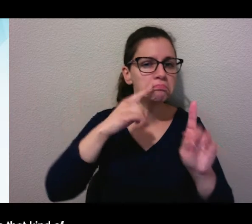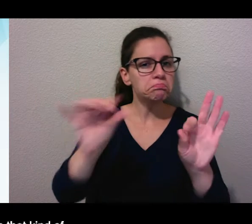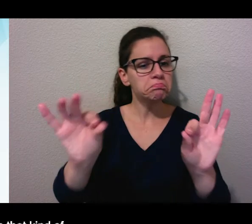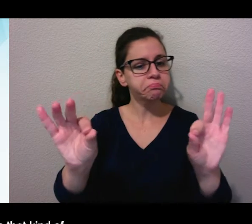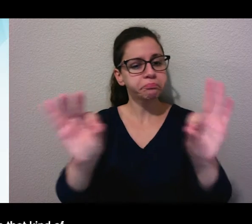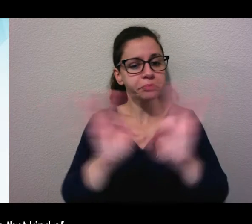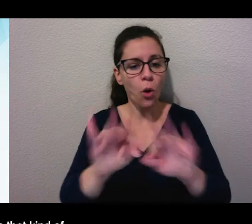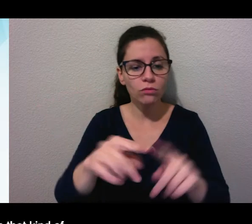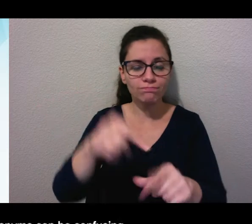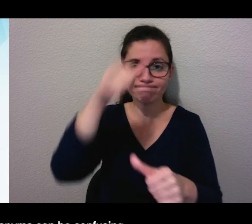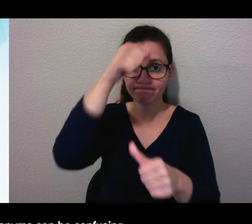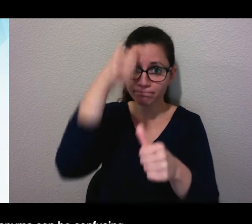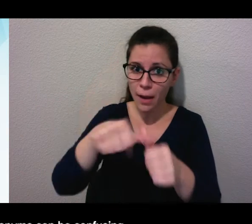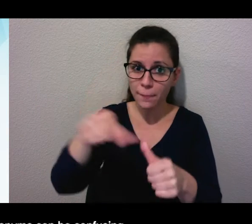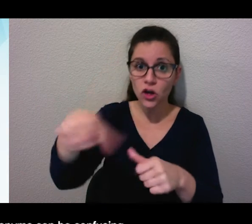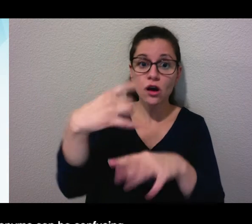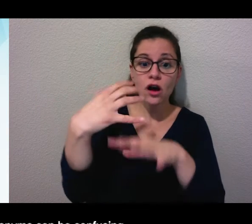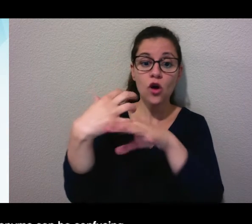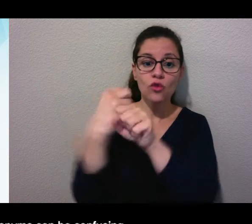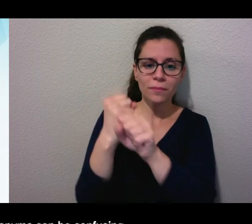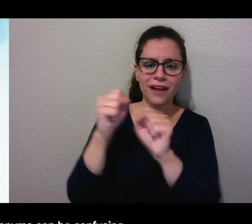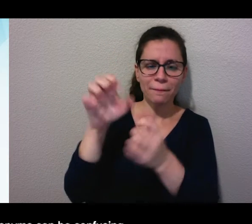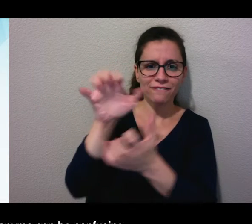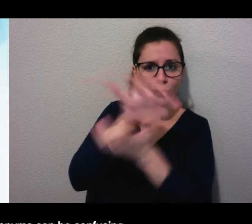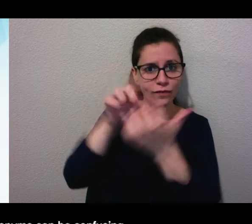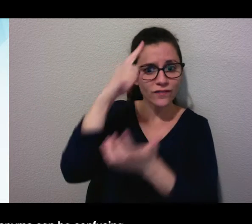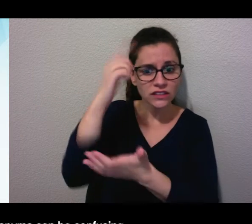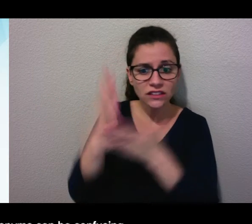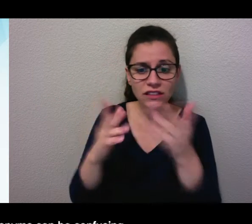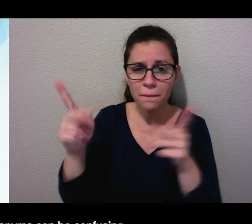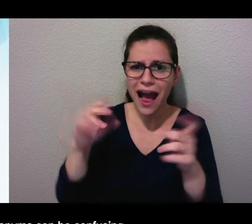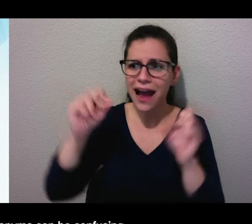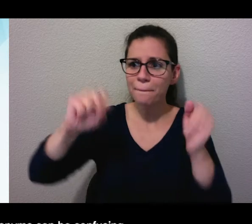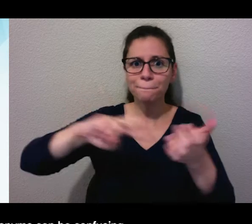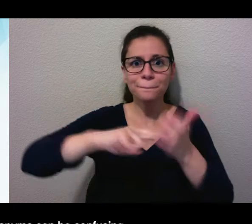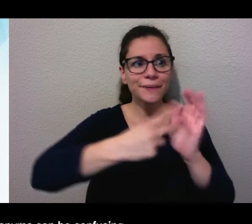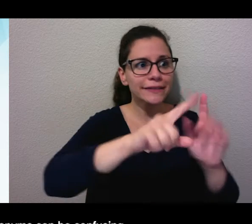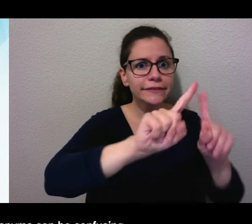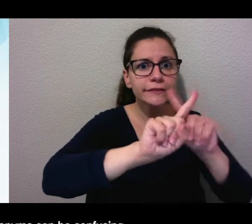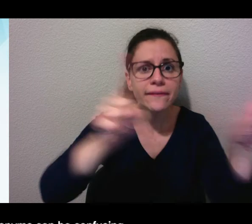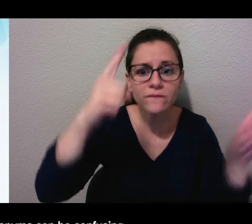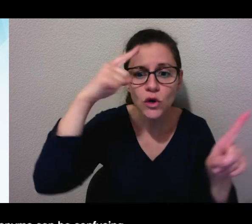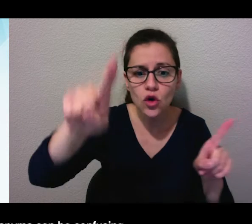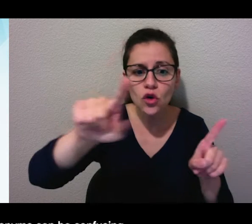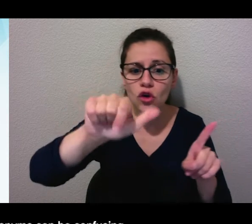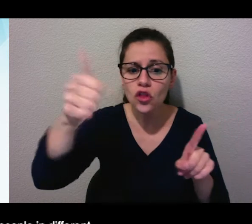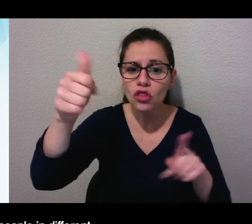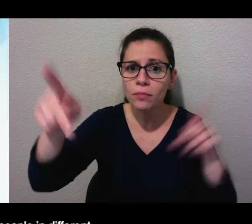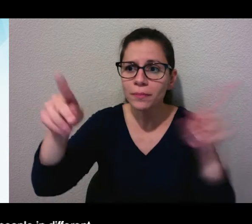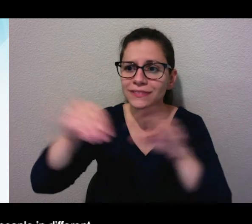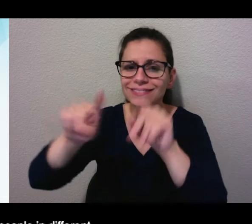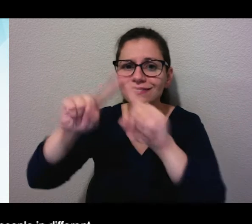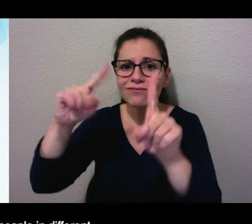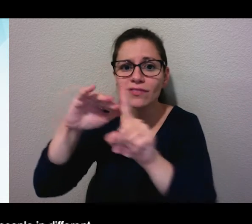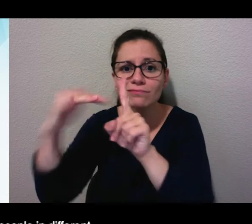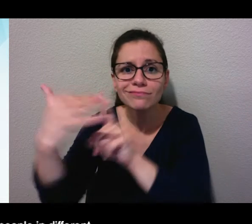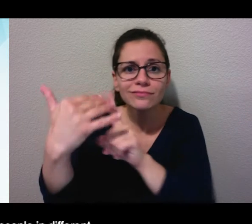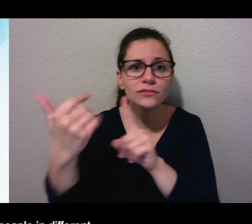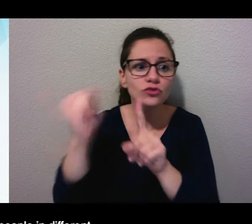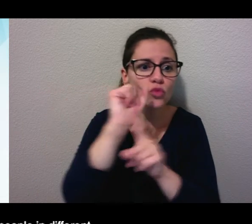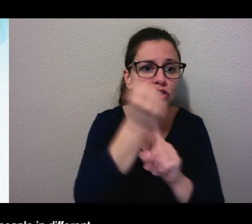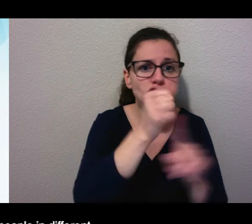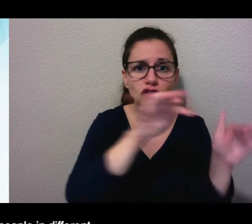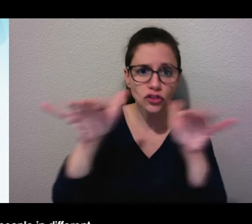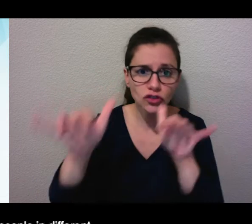in mind, it's really important to remember that acronyms can be confusing for some and can mean different